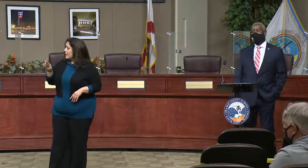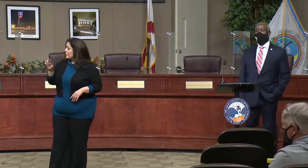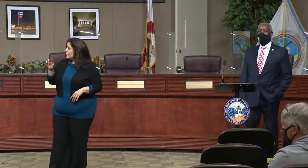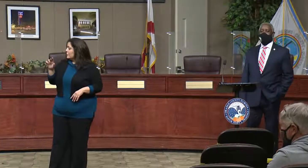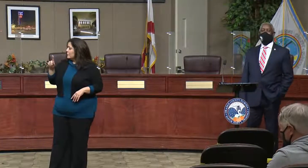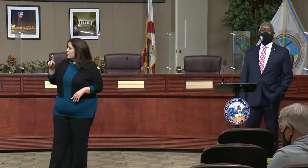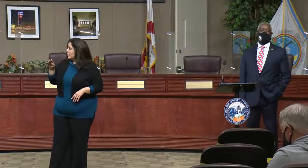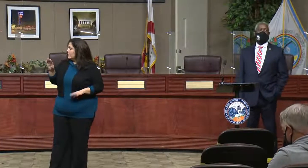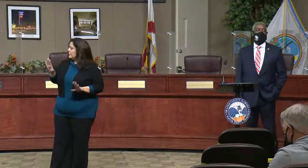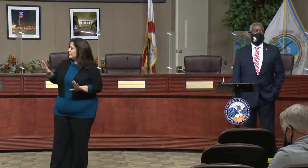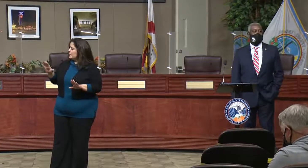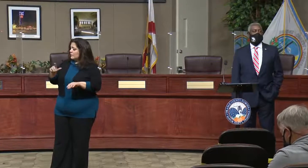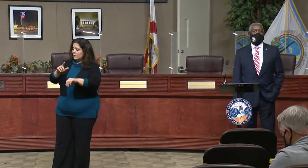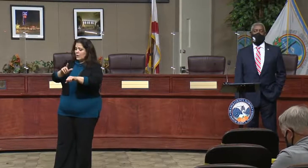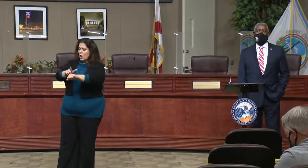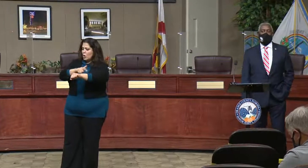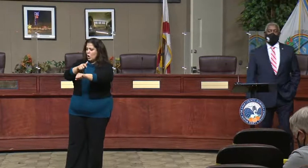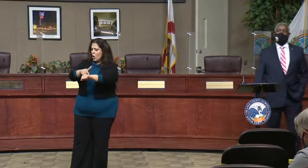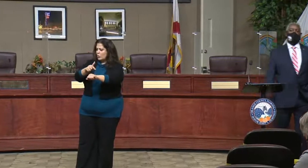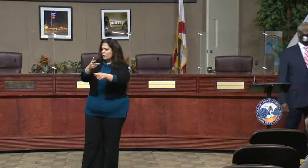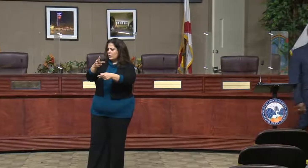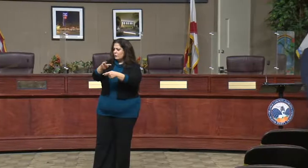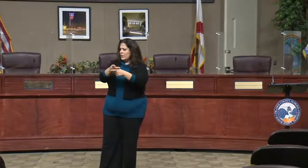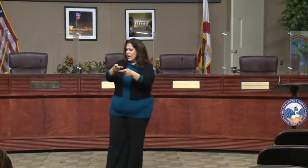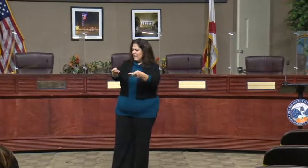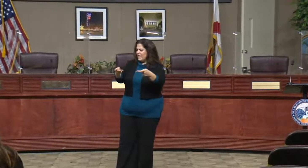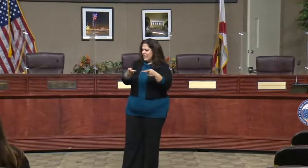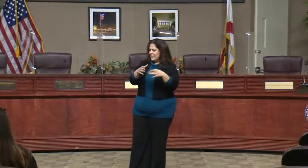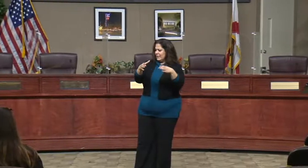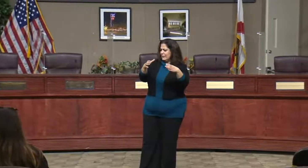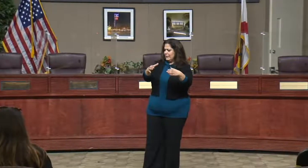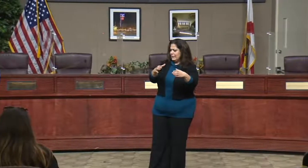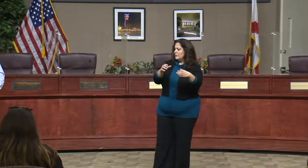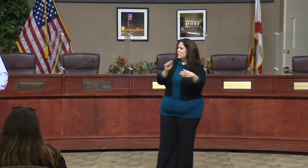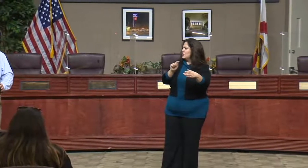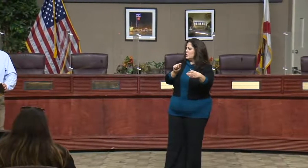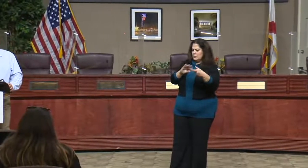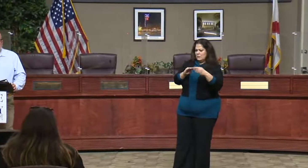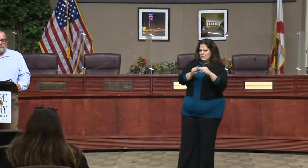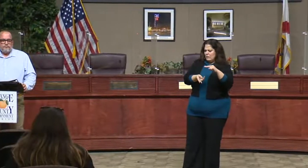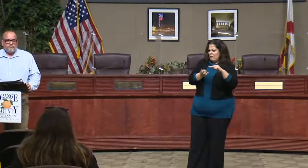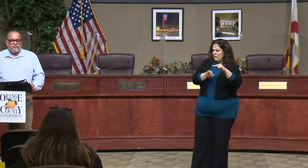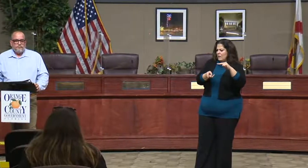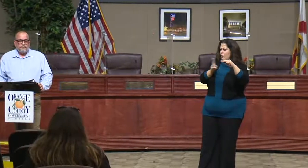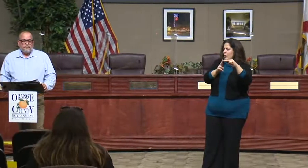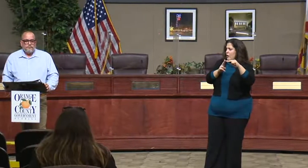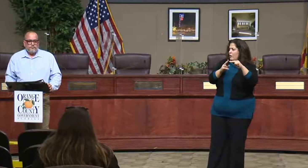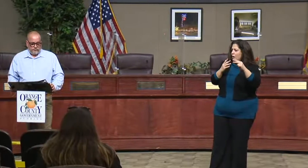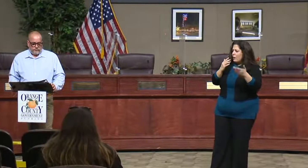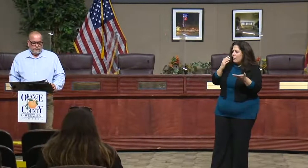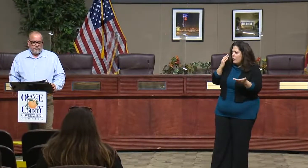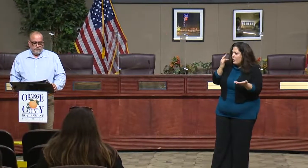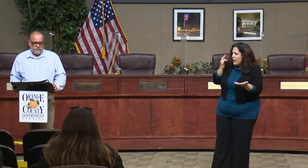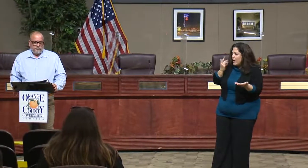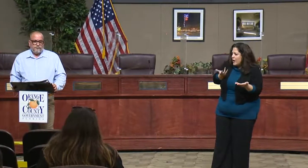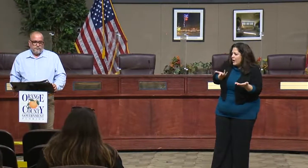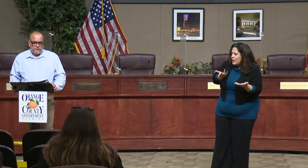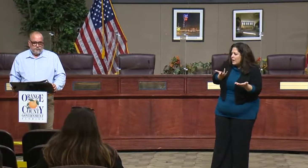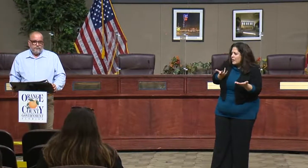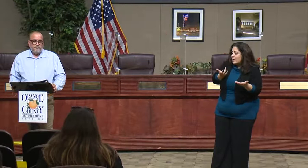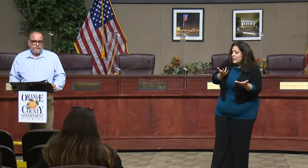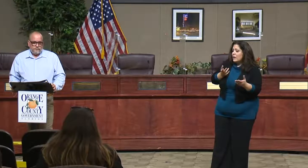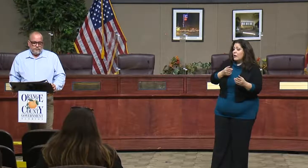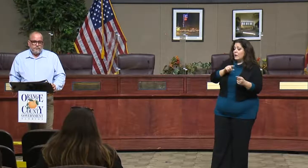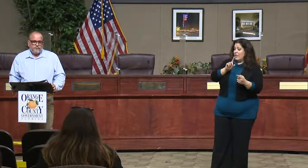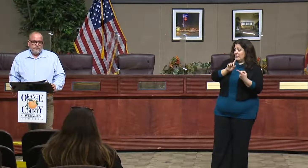care facilities, do you have any indication of why those numbers are going up so much? And I think a lot of them expected to be getting the